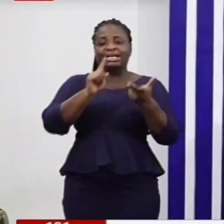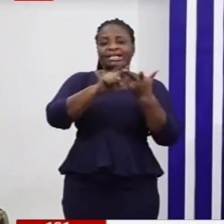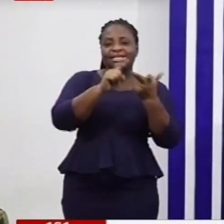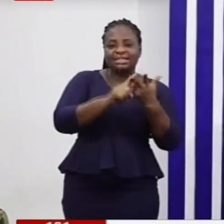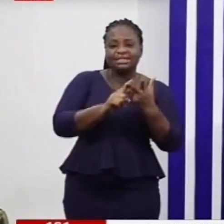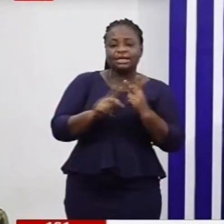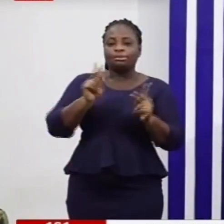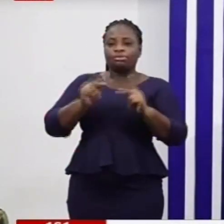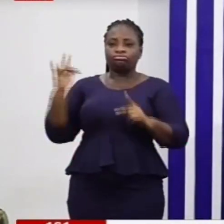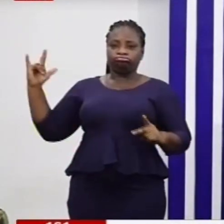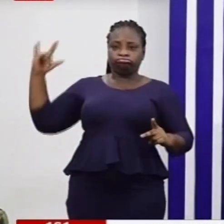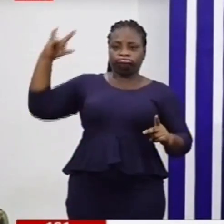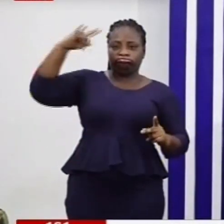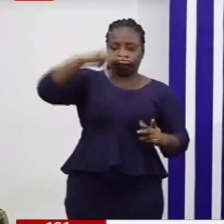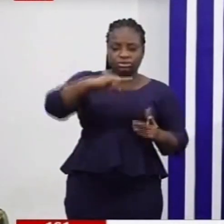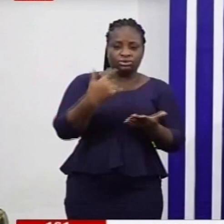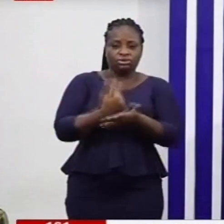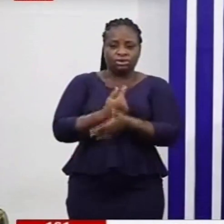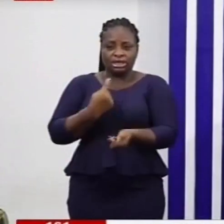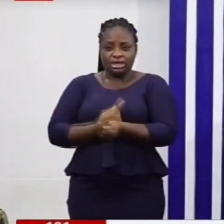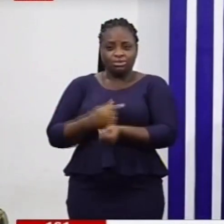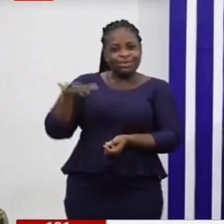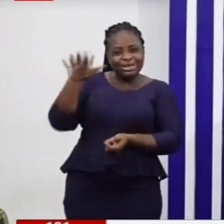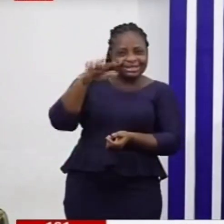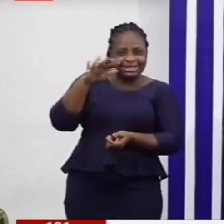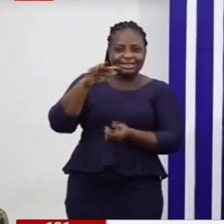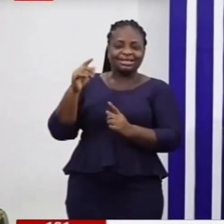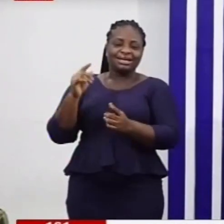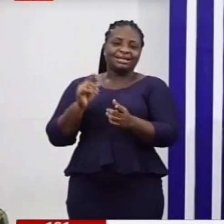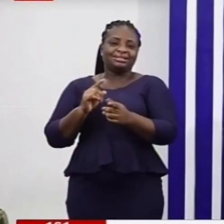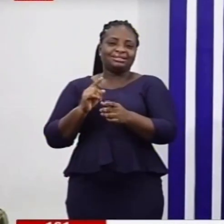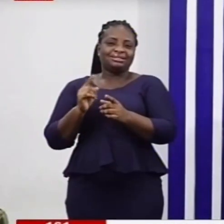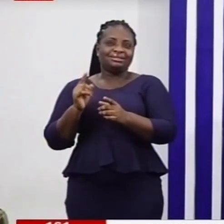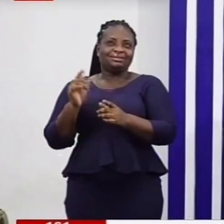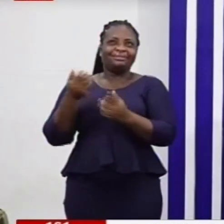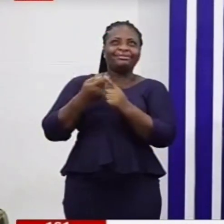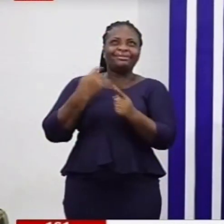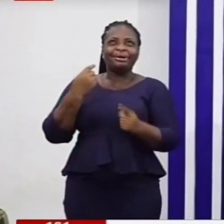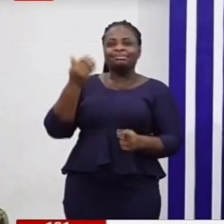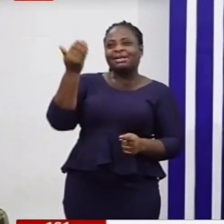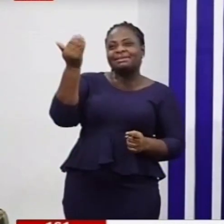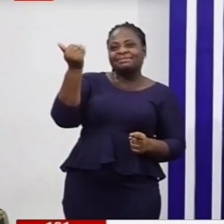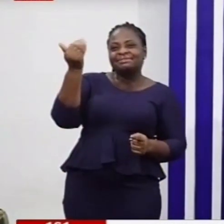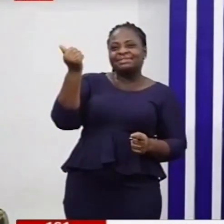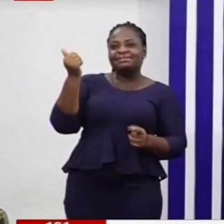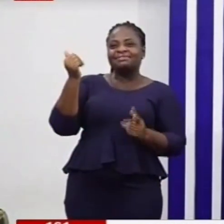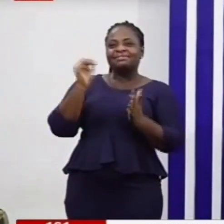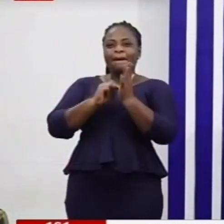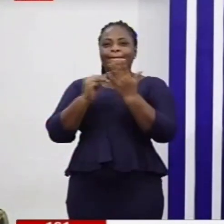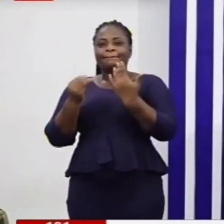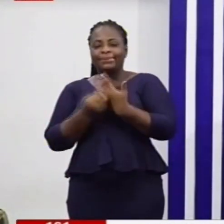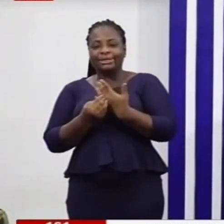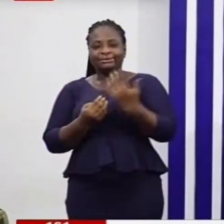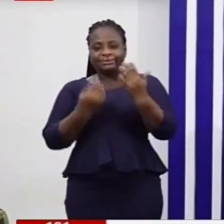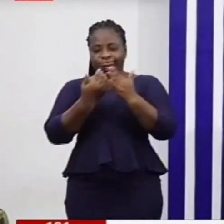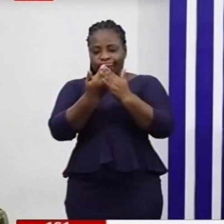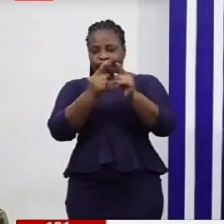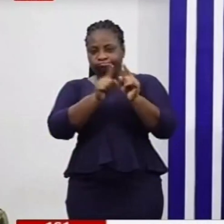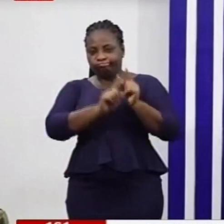into the Ghanaian jurisdiction within that particular period of, I think, from the 15th coming forward,